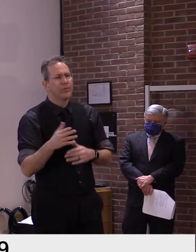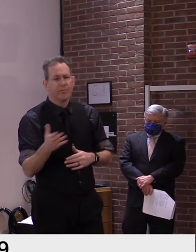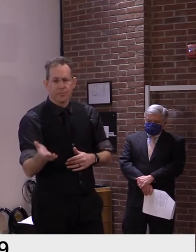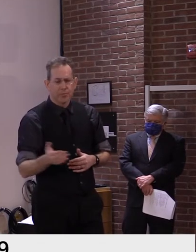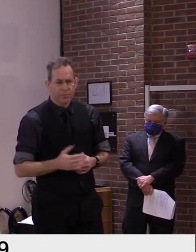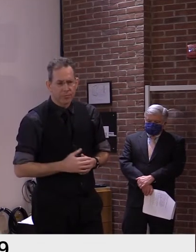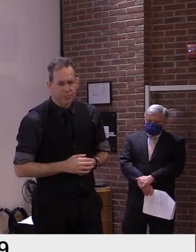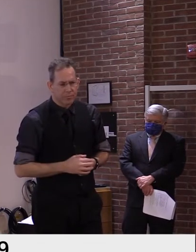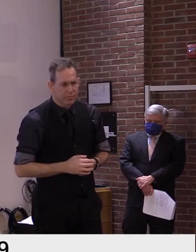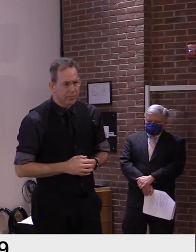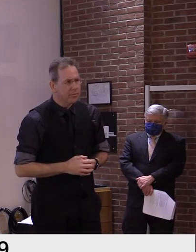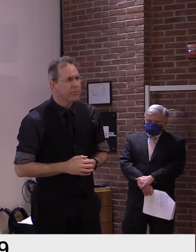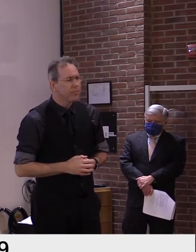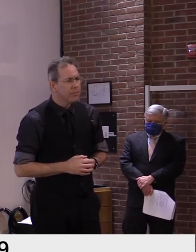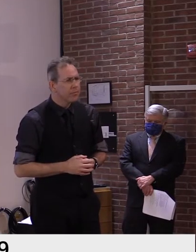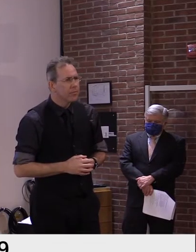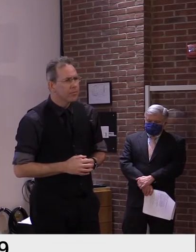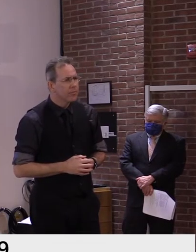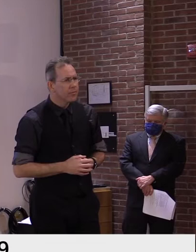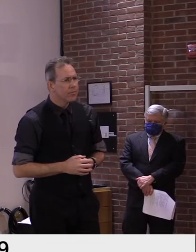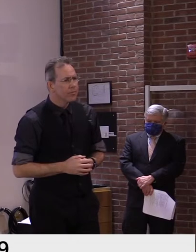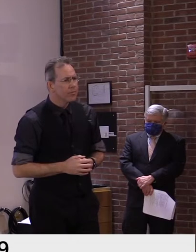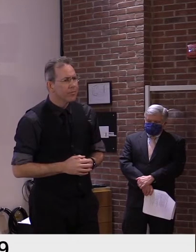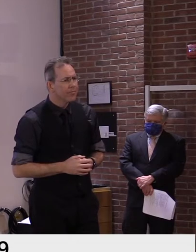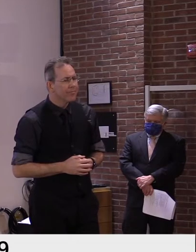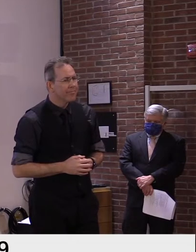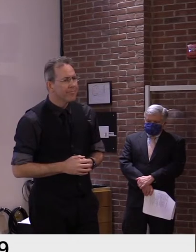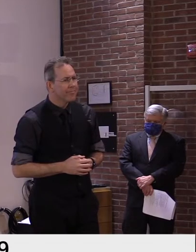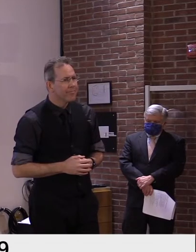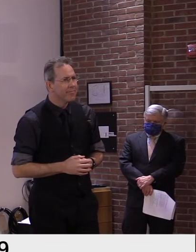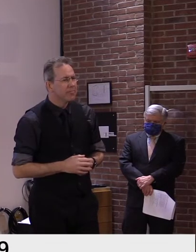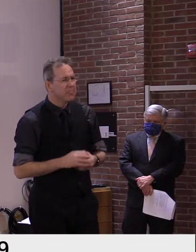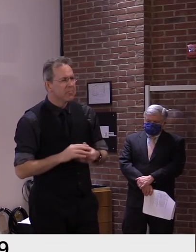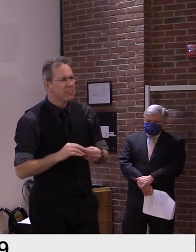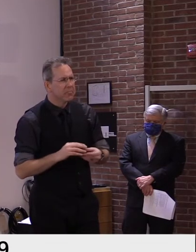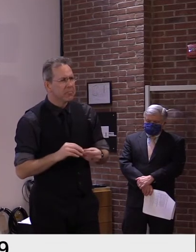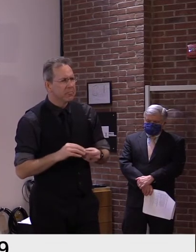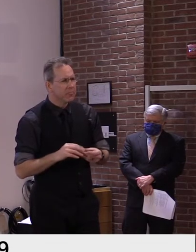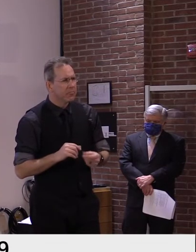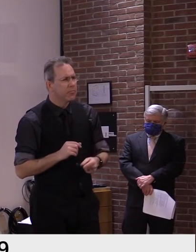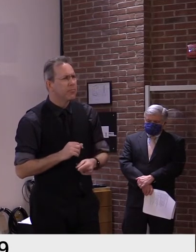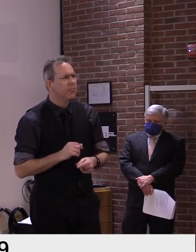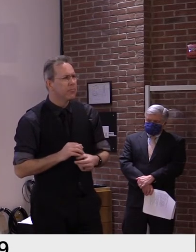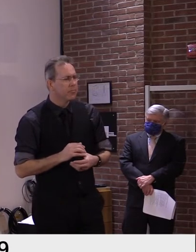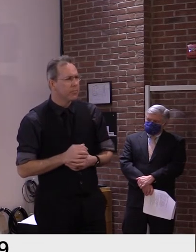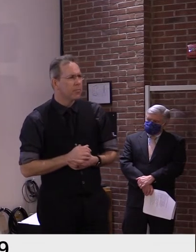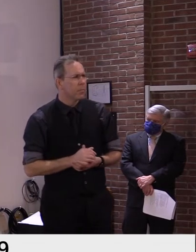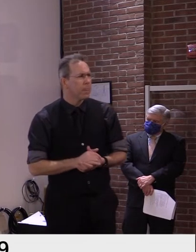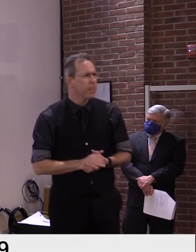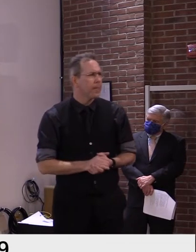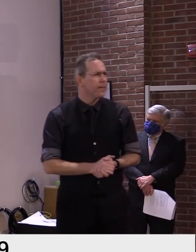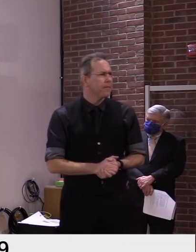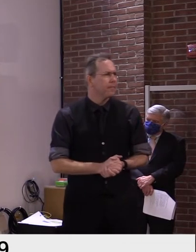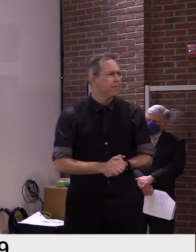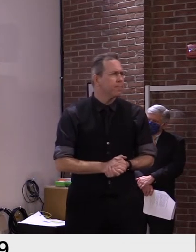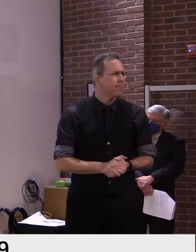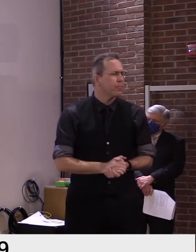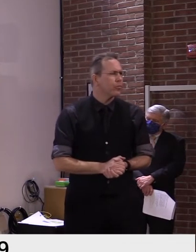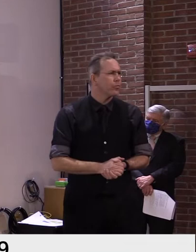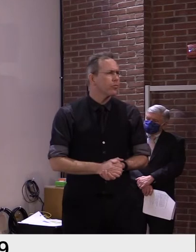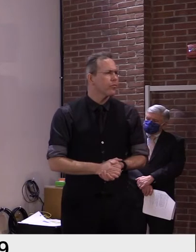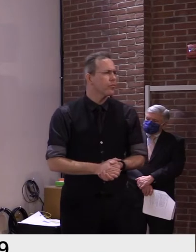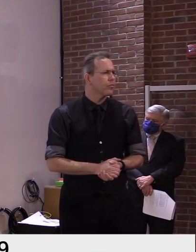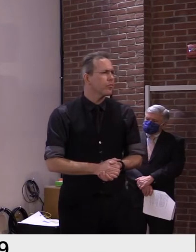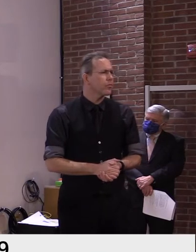Good morning. We heard from a local woman who made two appointments for a vaccine through the Department of Health website and then made another through the link